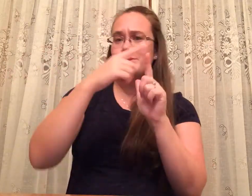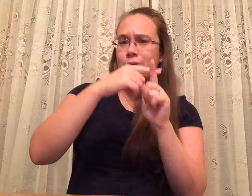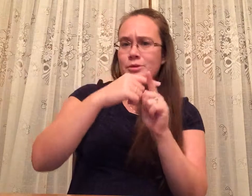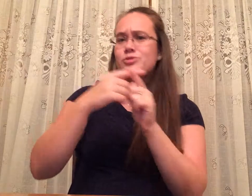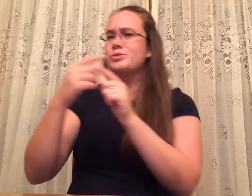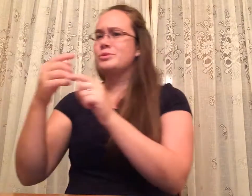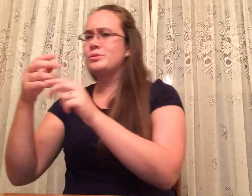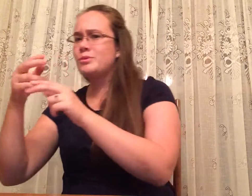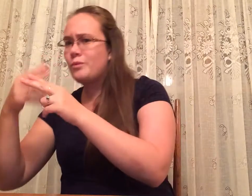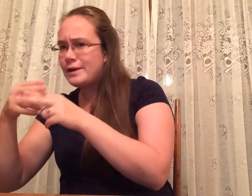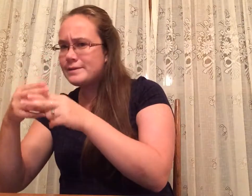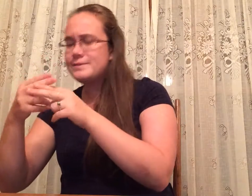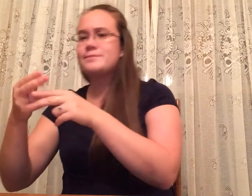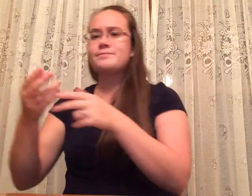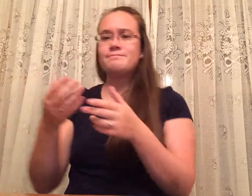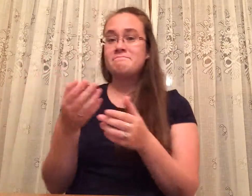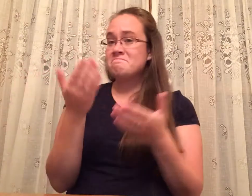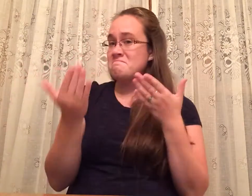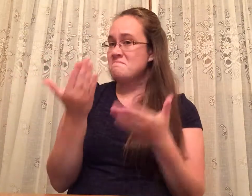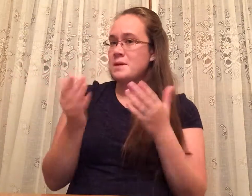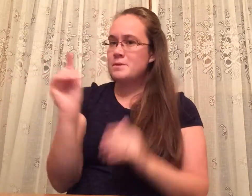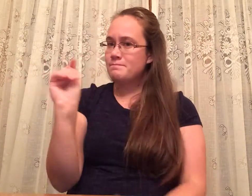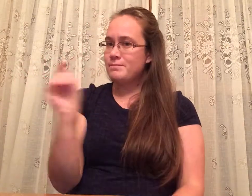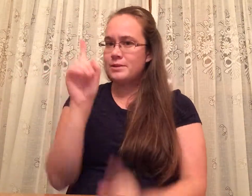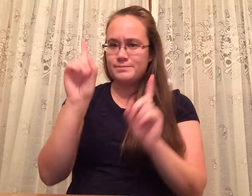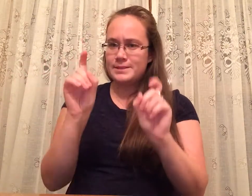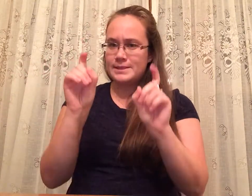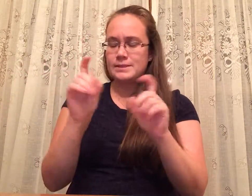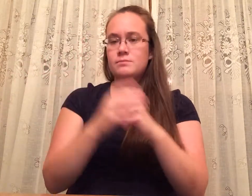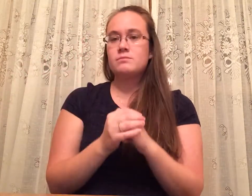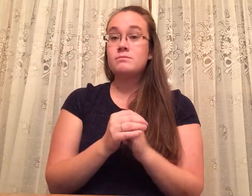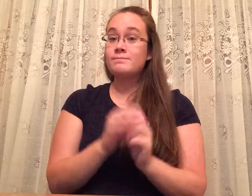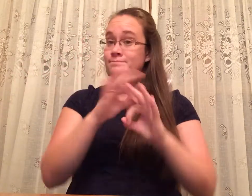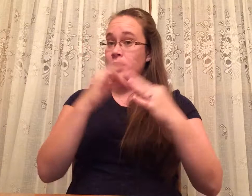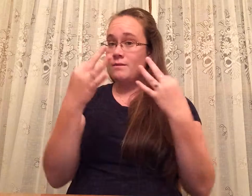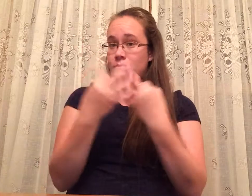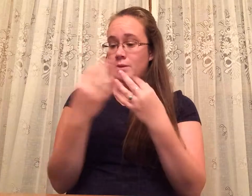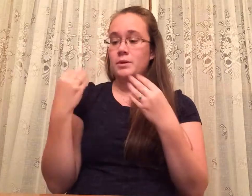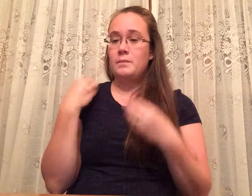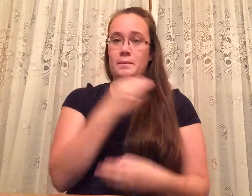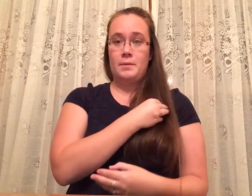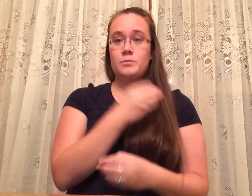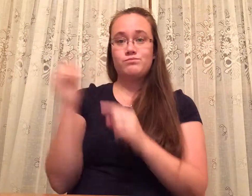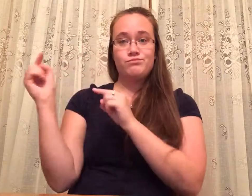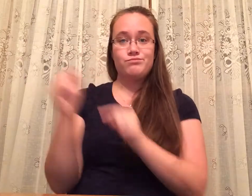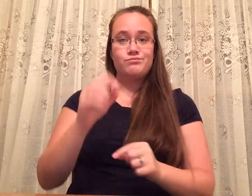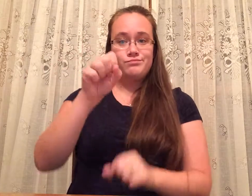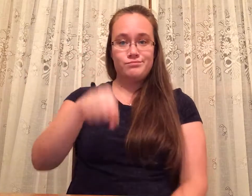urine sample may be taken. A family member may accompany you to the room. The nurse will take your blood